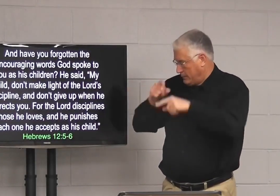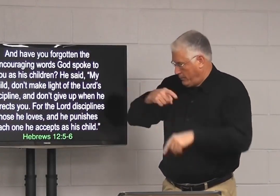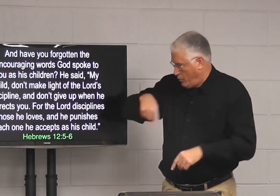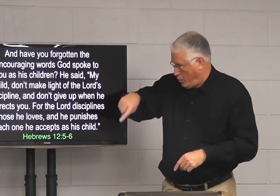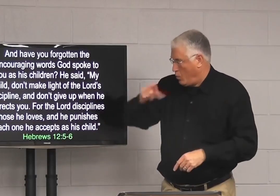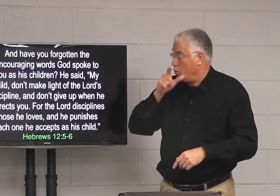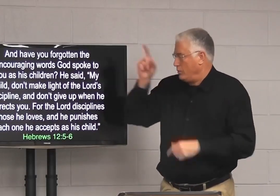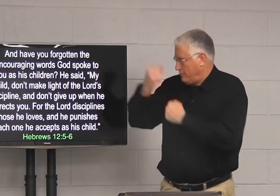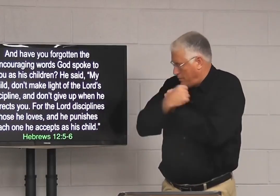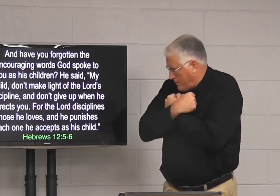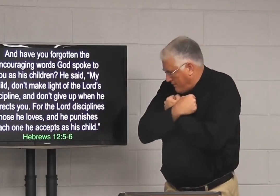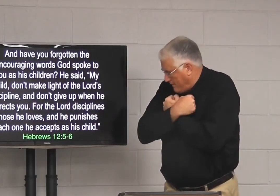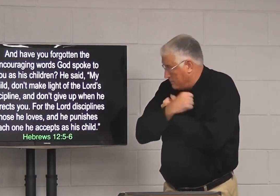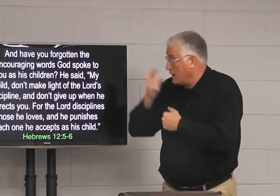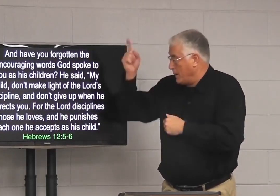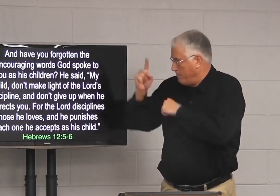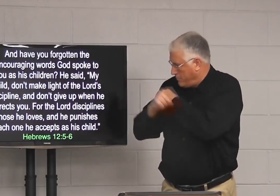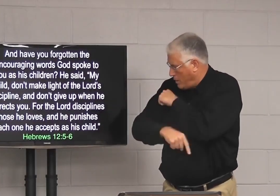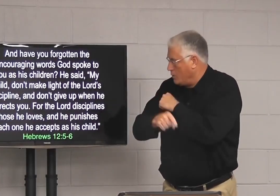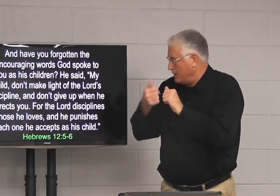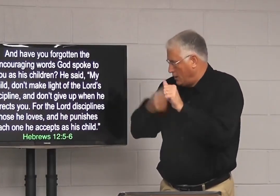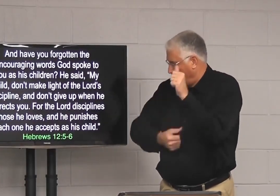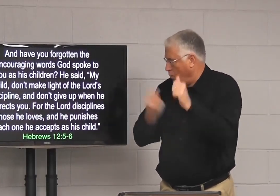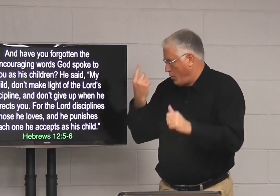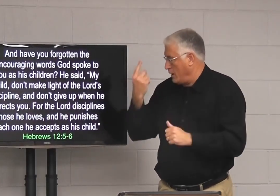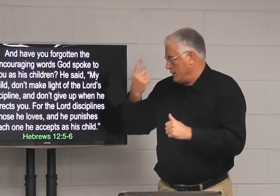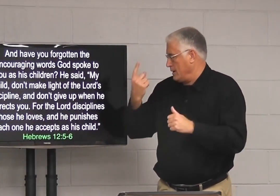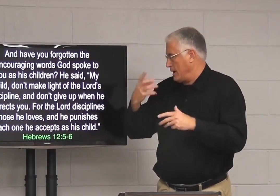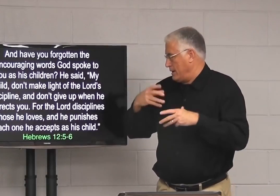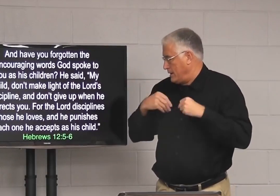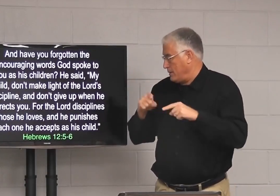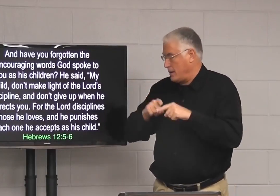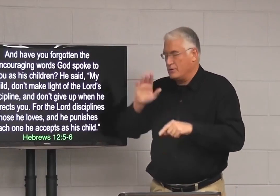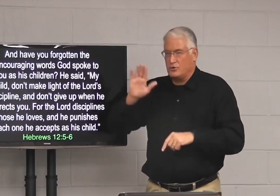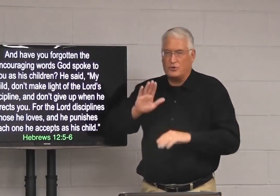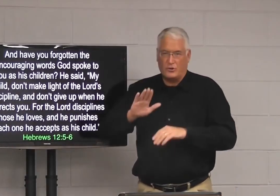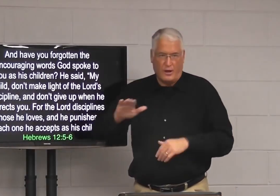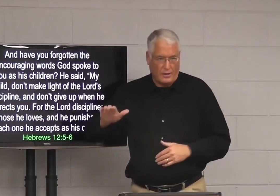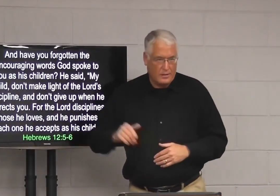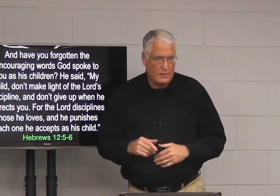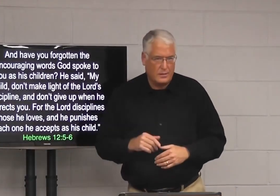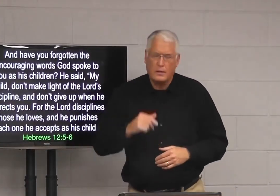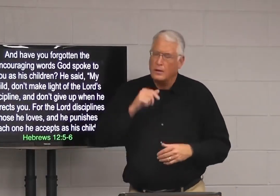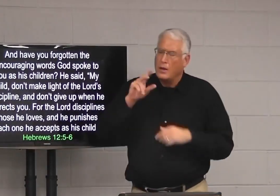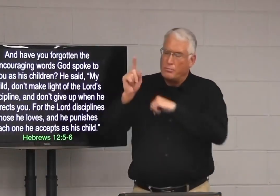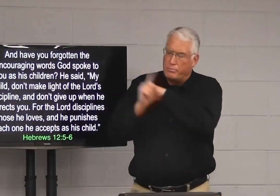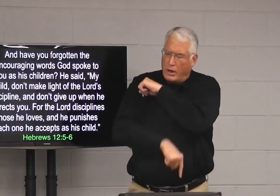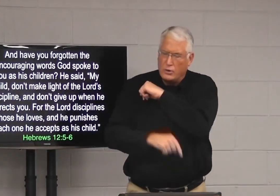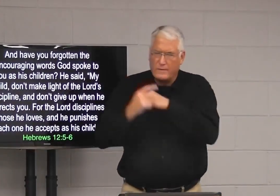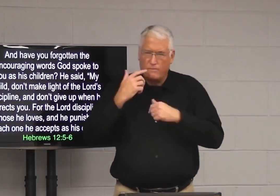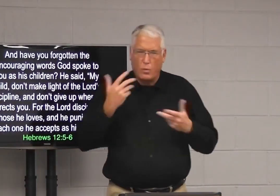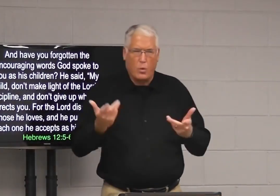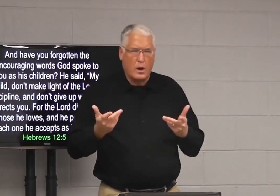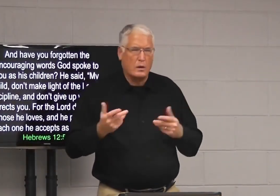you. For the Lord disciplines those he loves, and he punishes each one he accepts as his